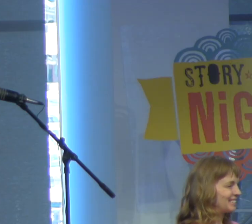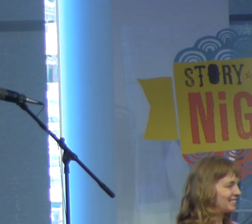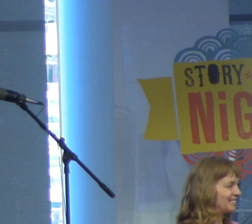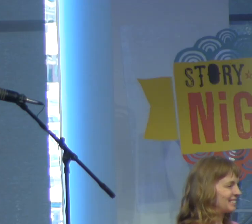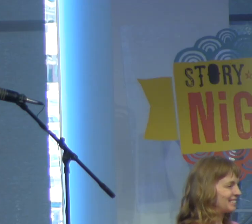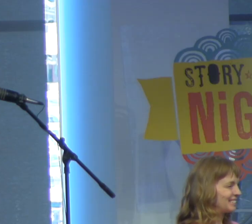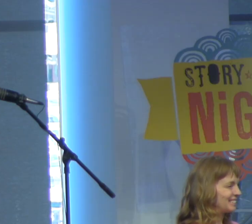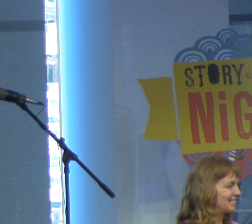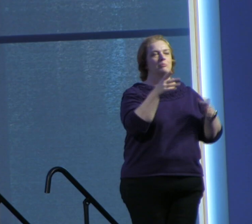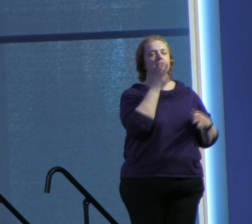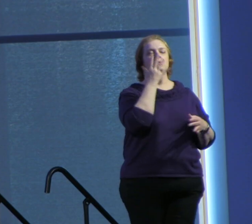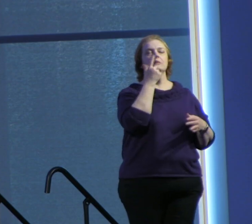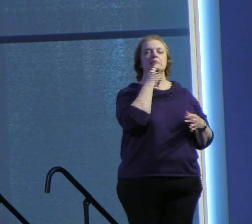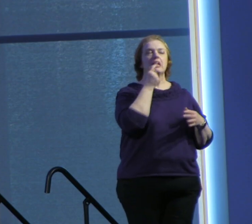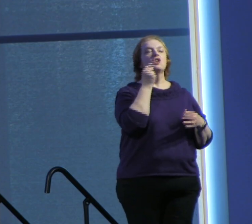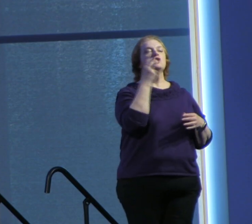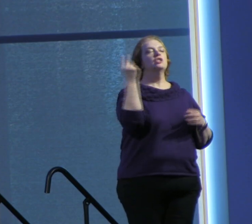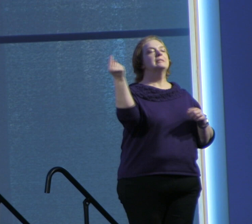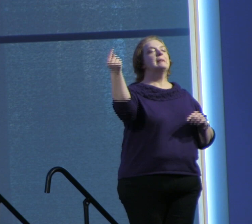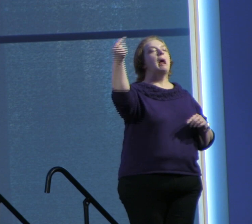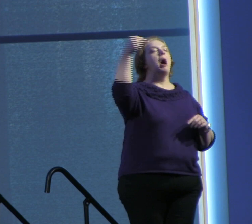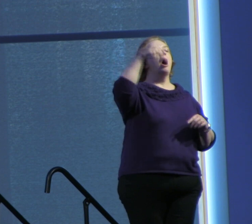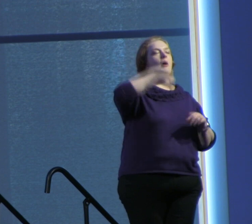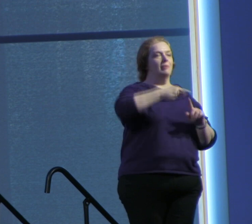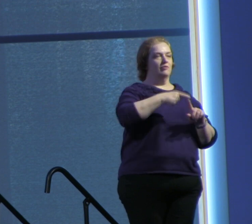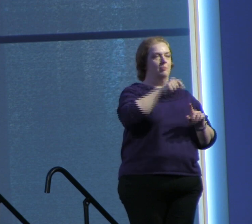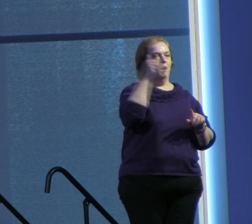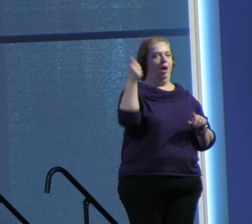Oh, okay. She's crossing over.